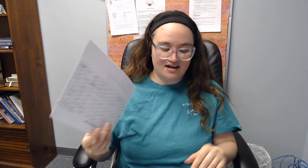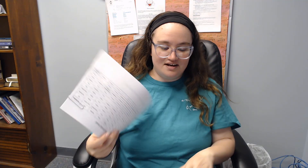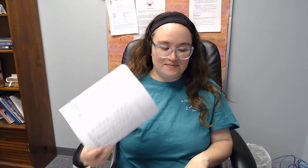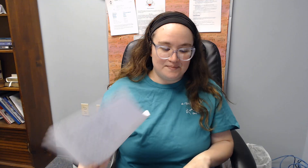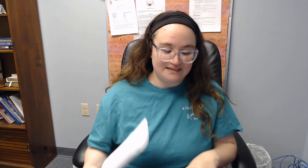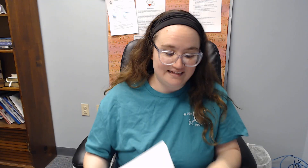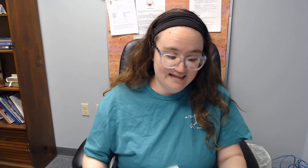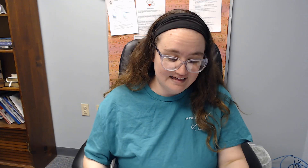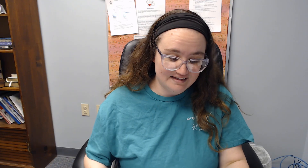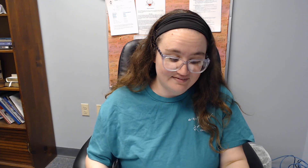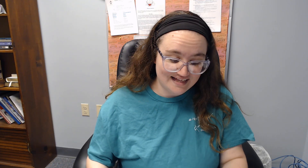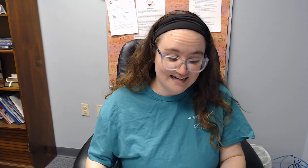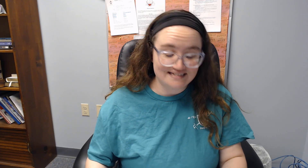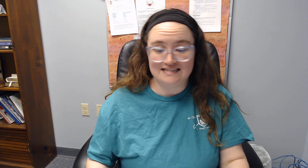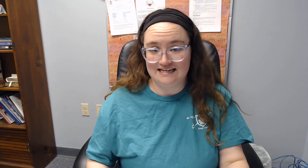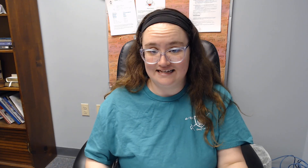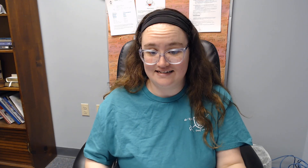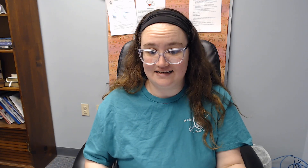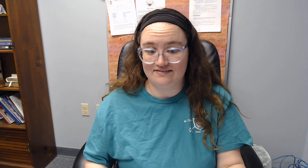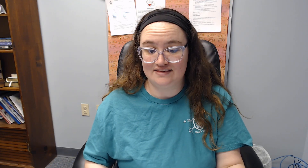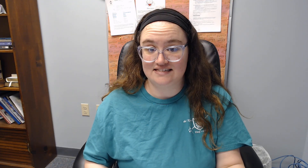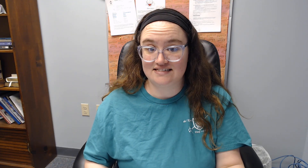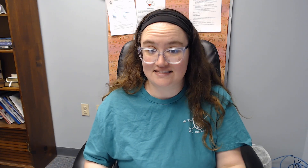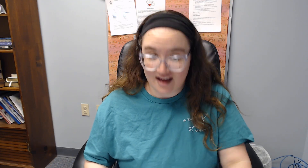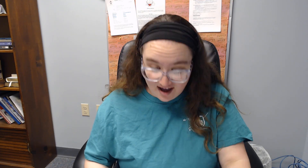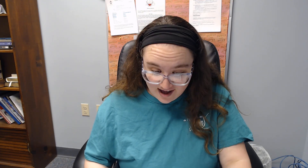I believe that is the end of the signs.